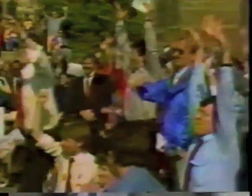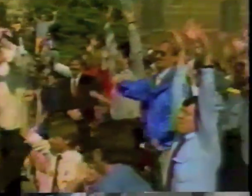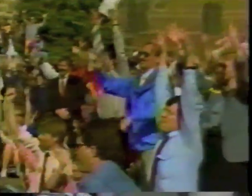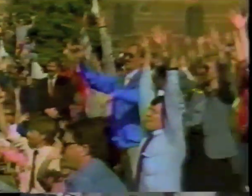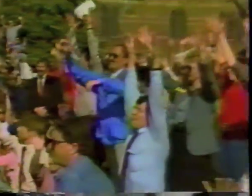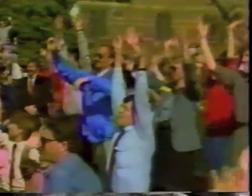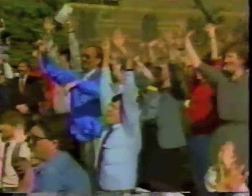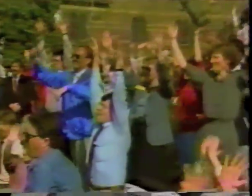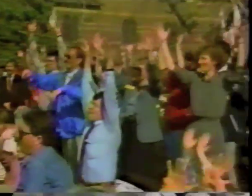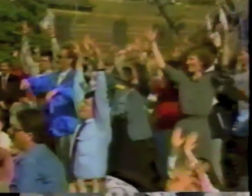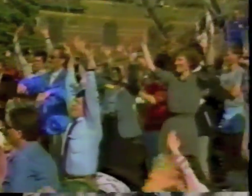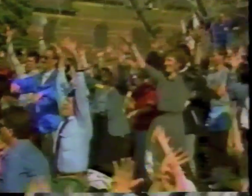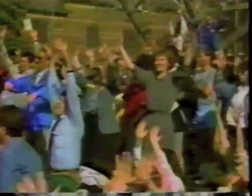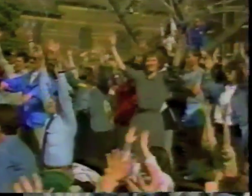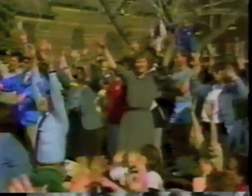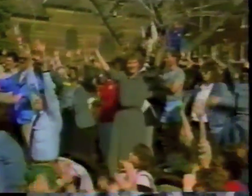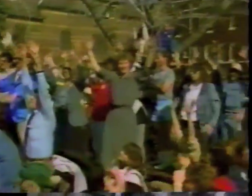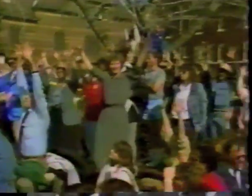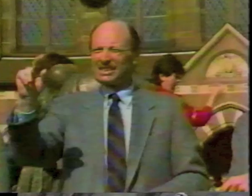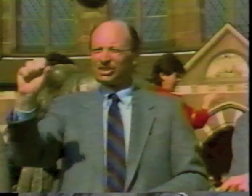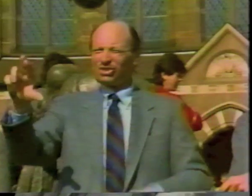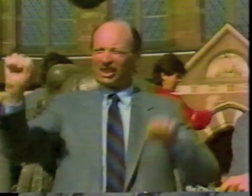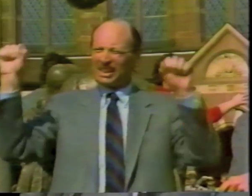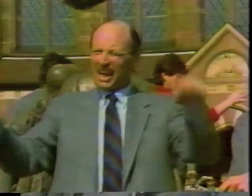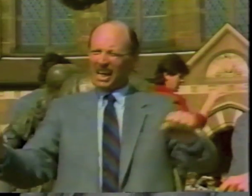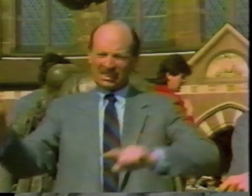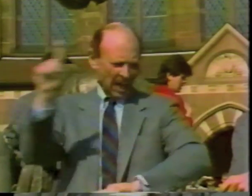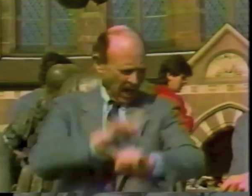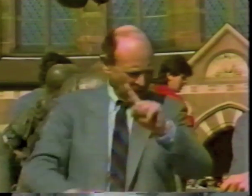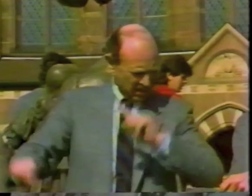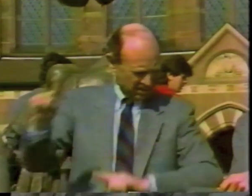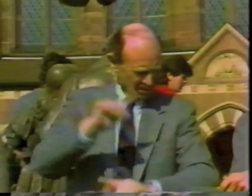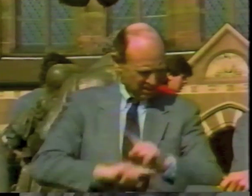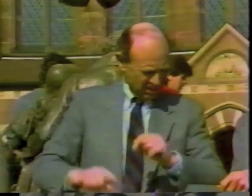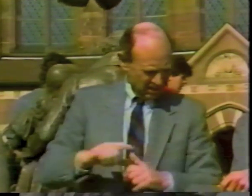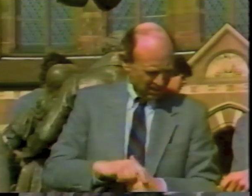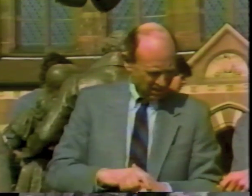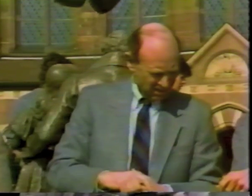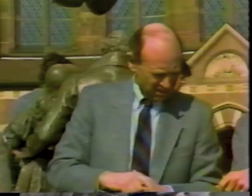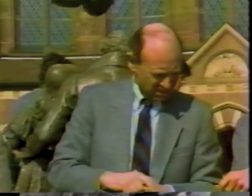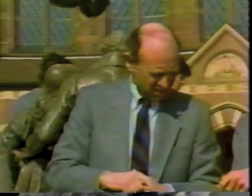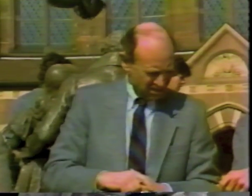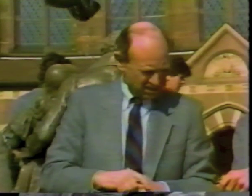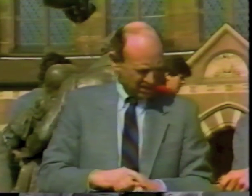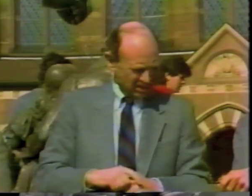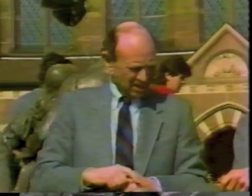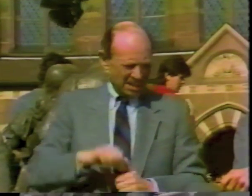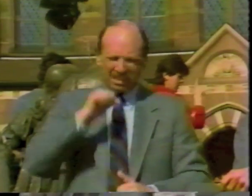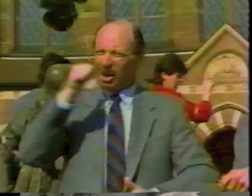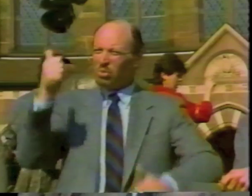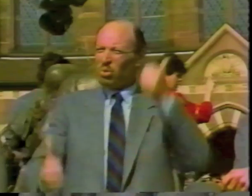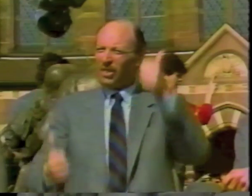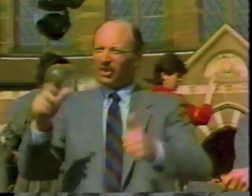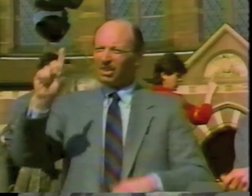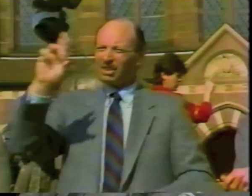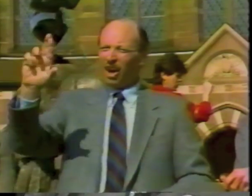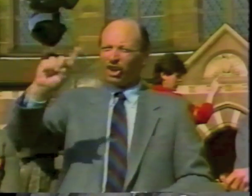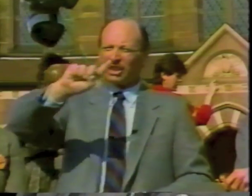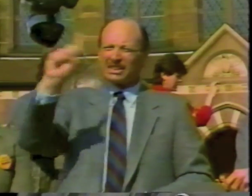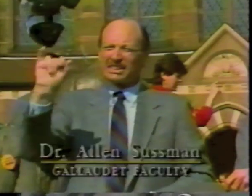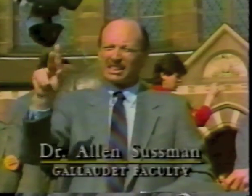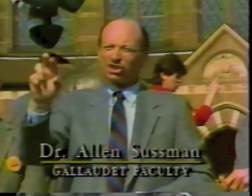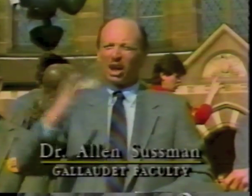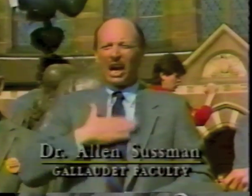in condemning the university's board of directors and the new president, Elizabeth Ann Zinser. Dr. Zinser